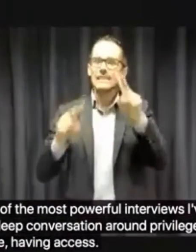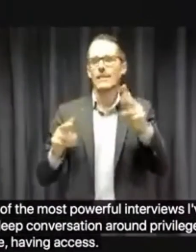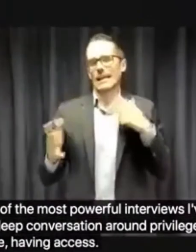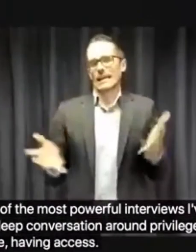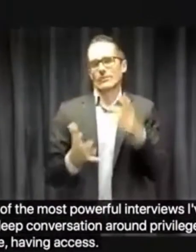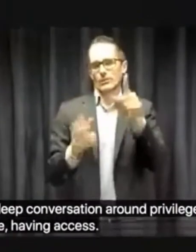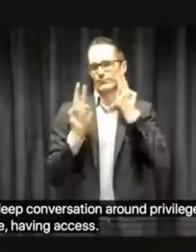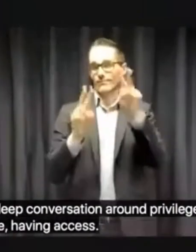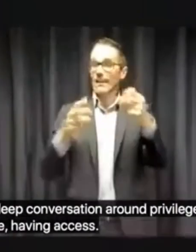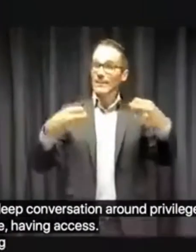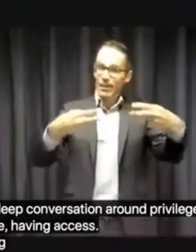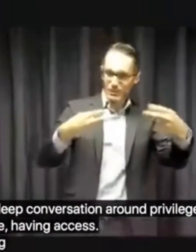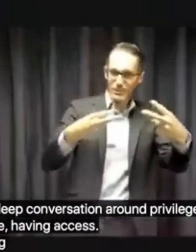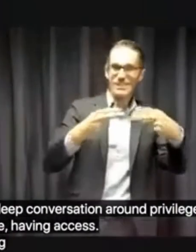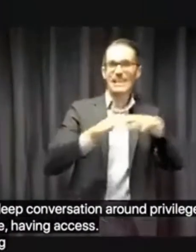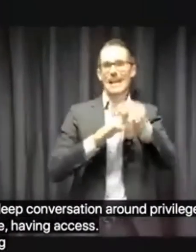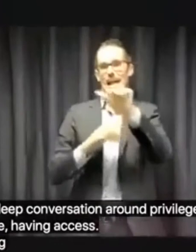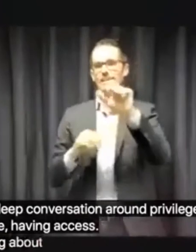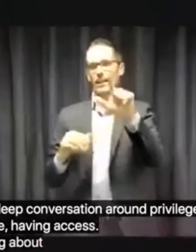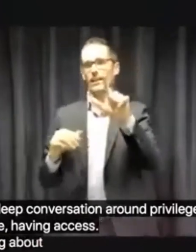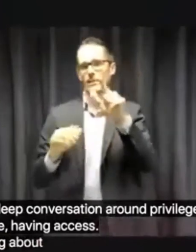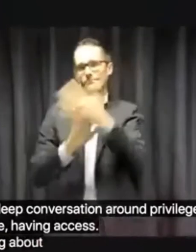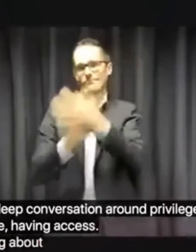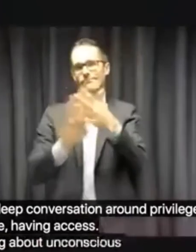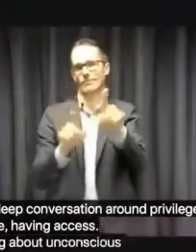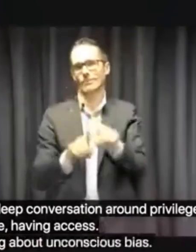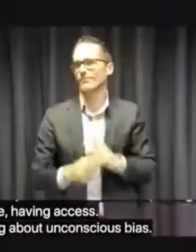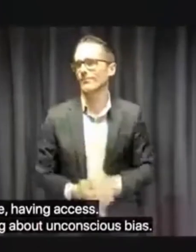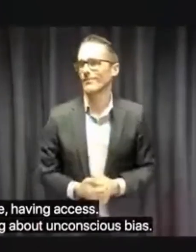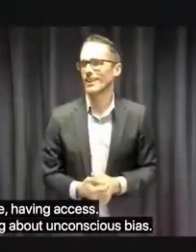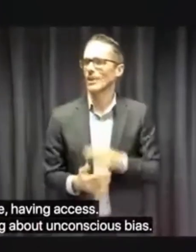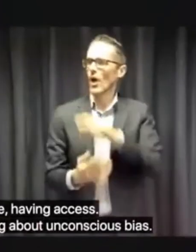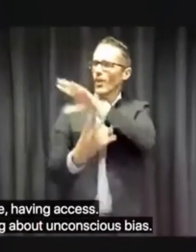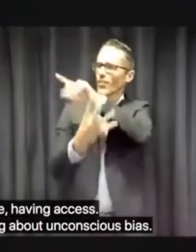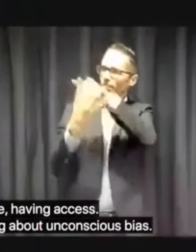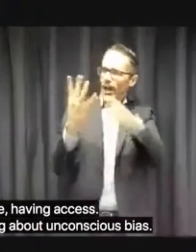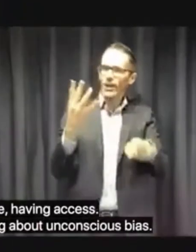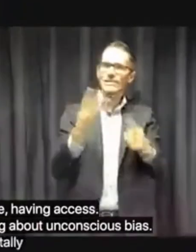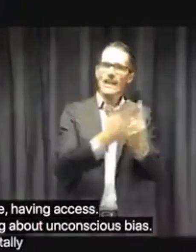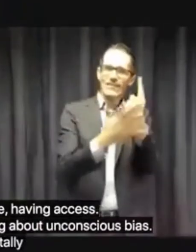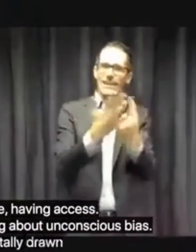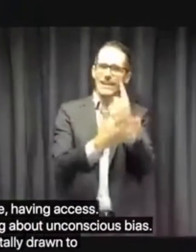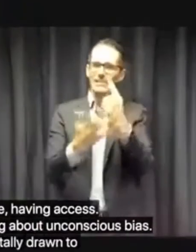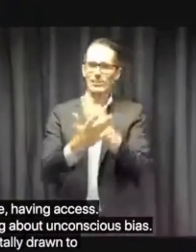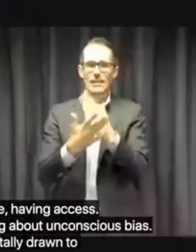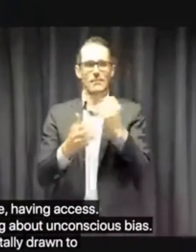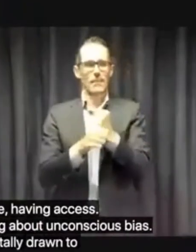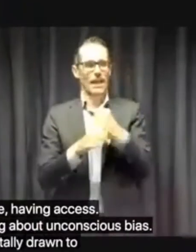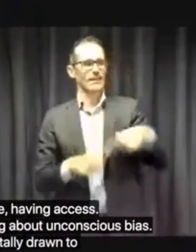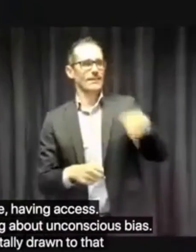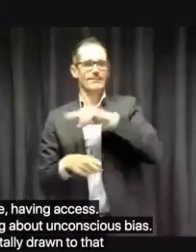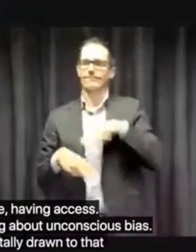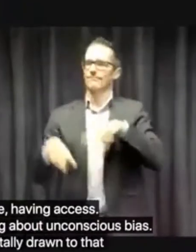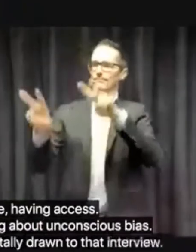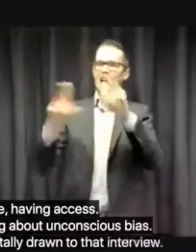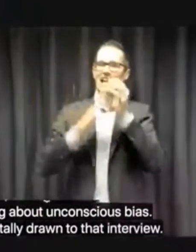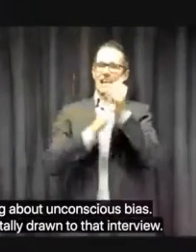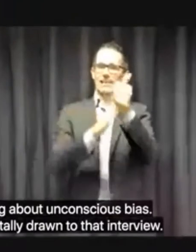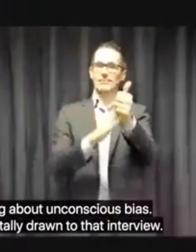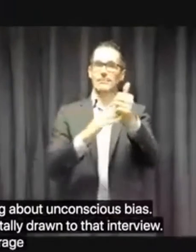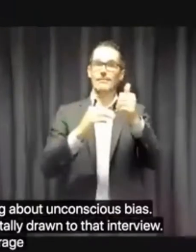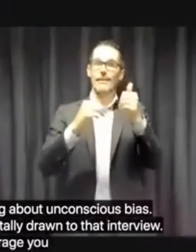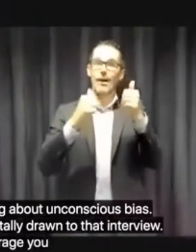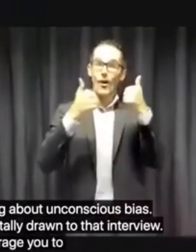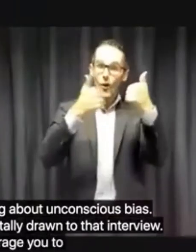hour interview. If you haven't seen that, I do encourage you to do so. It's catching that it is in ASL American song. So those events have